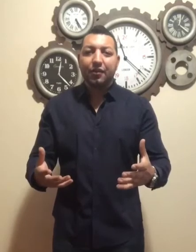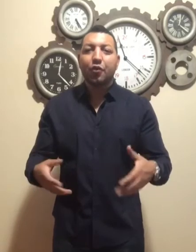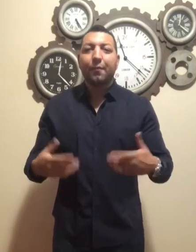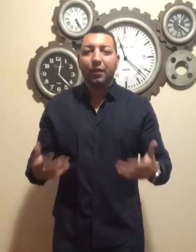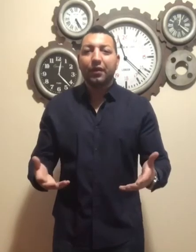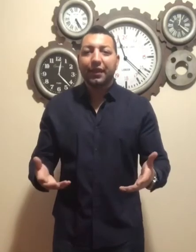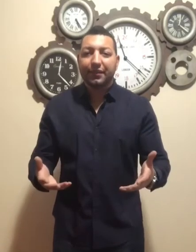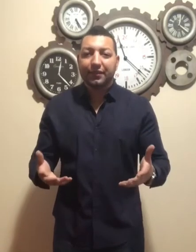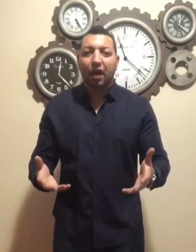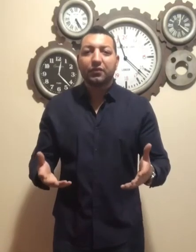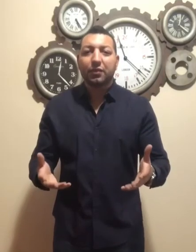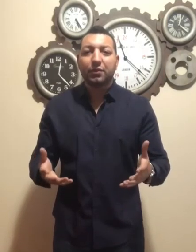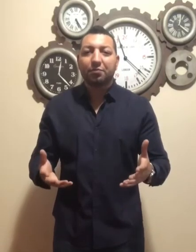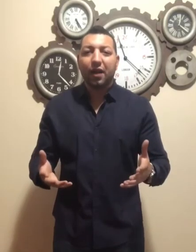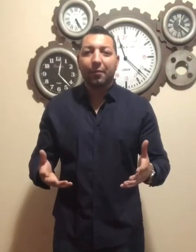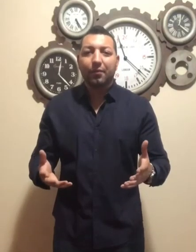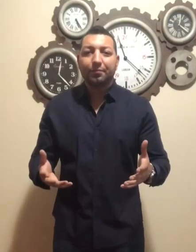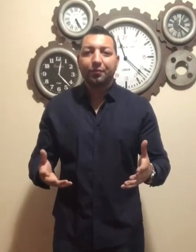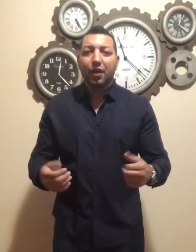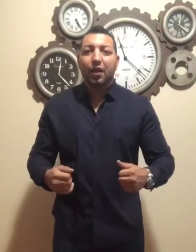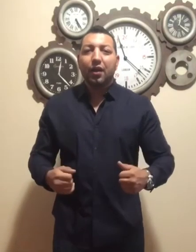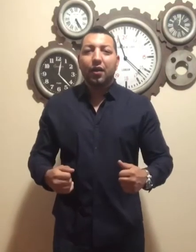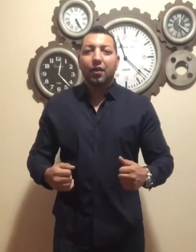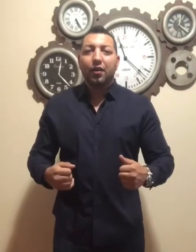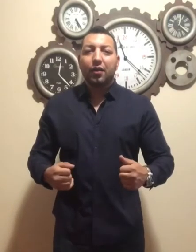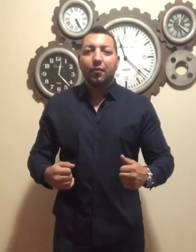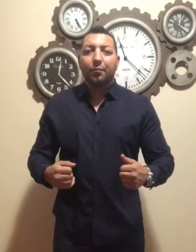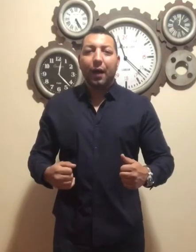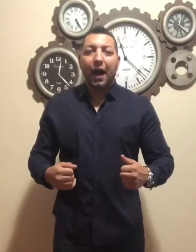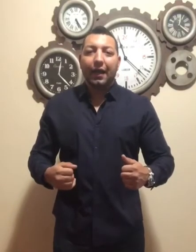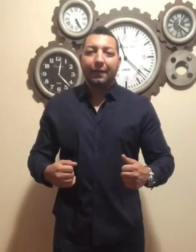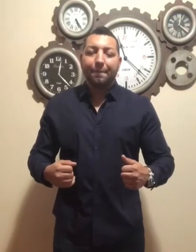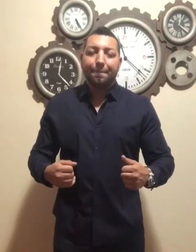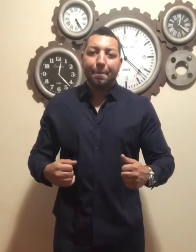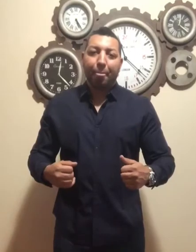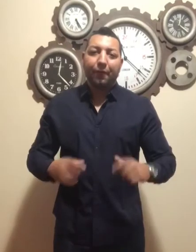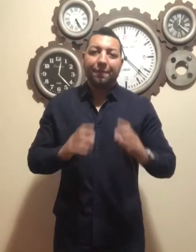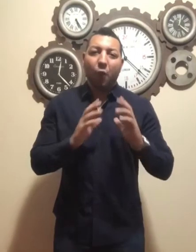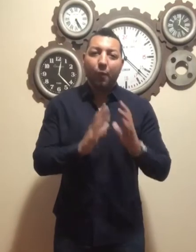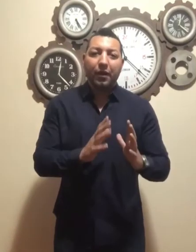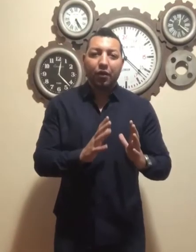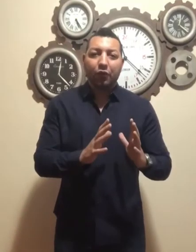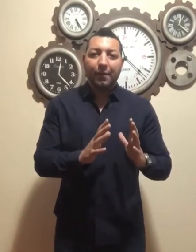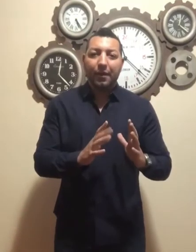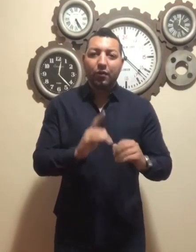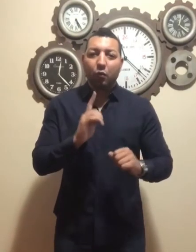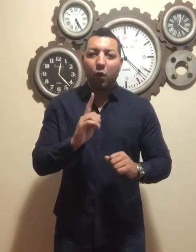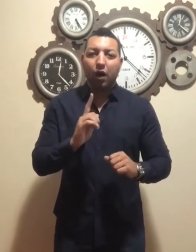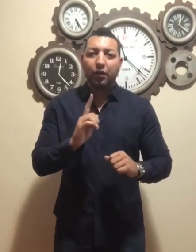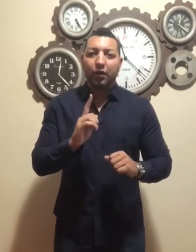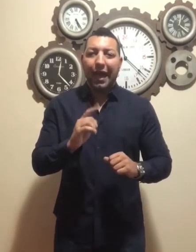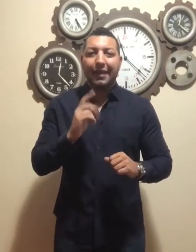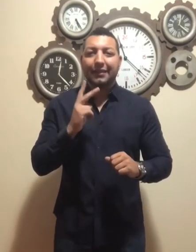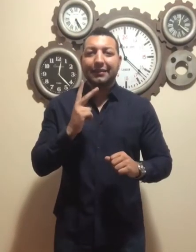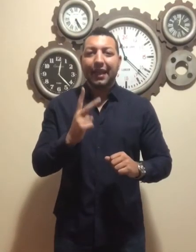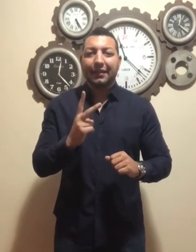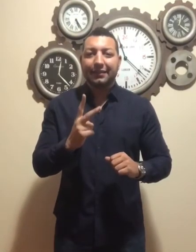your ability to solve someone's problem by forming an agreement, one, and the second